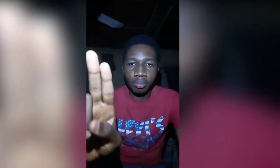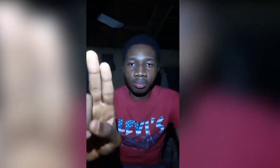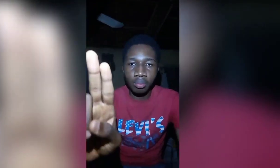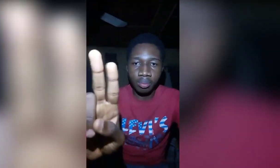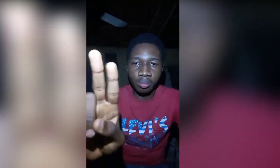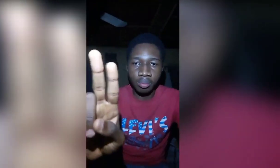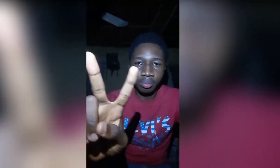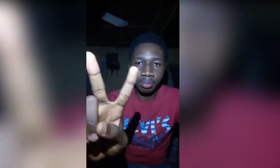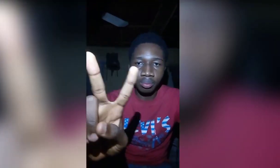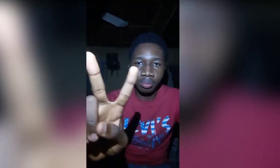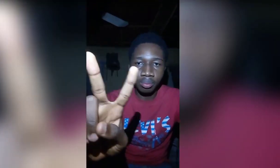V.